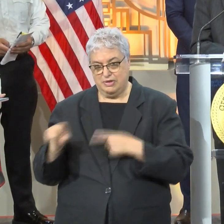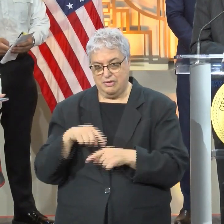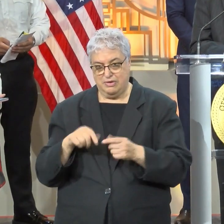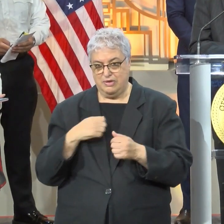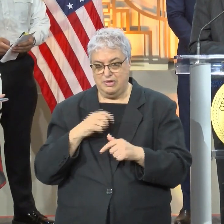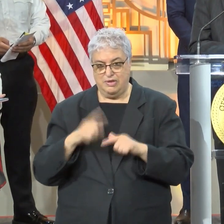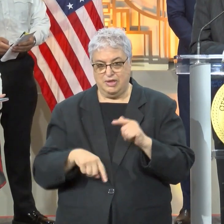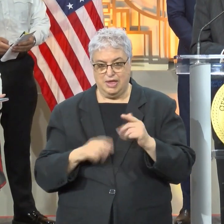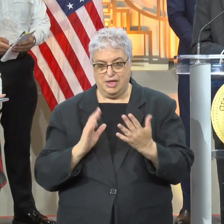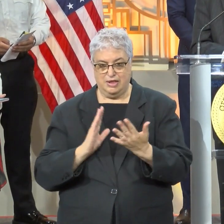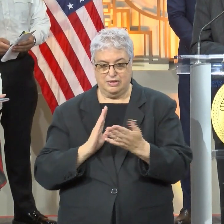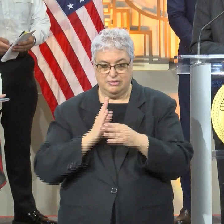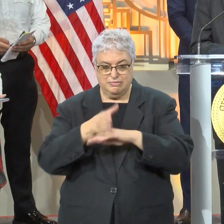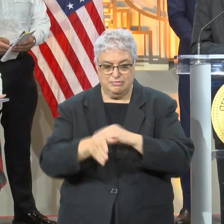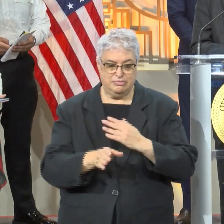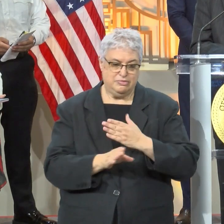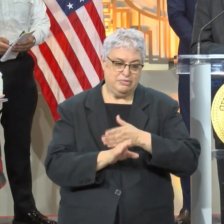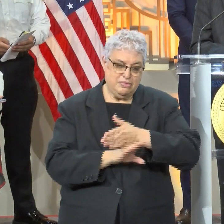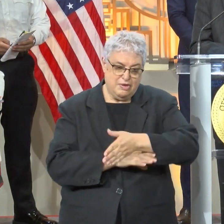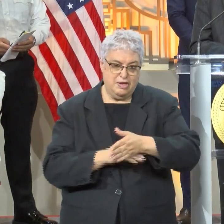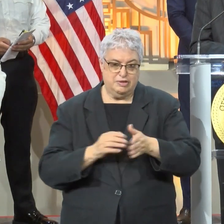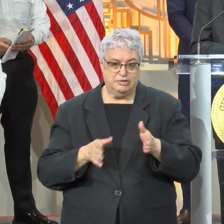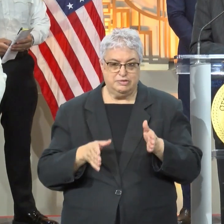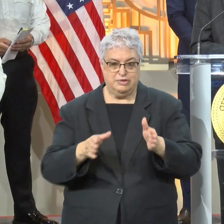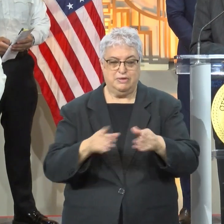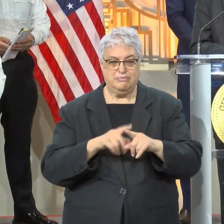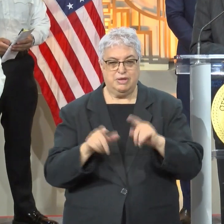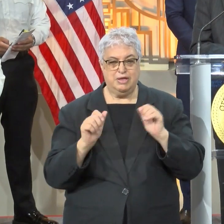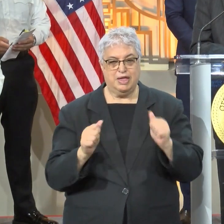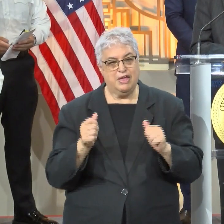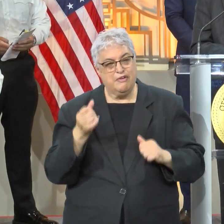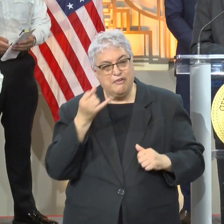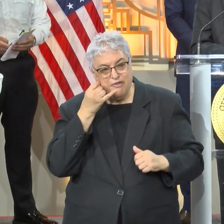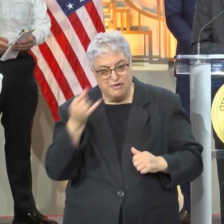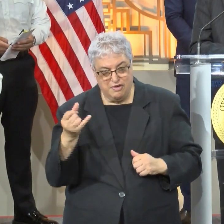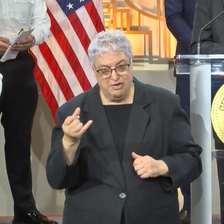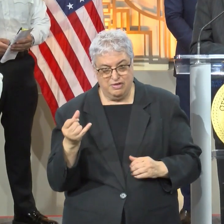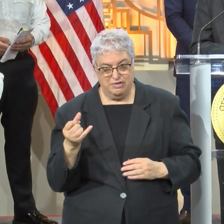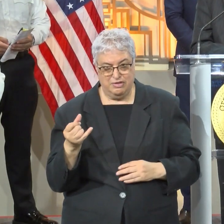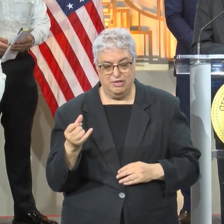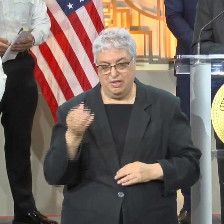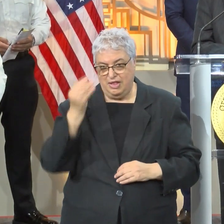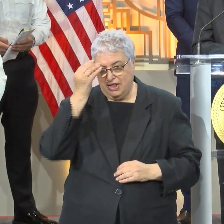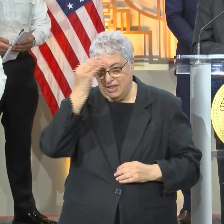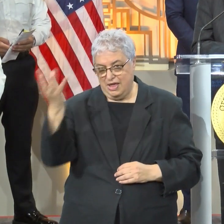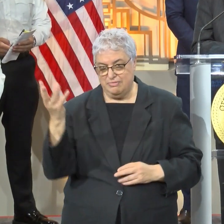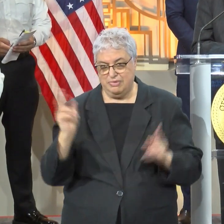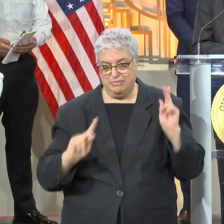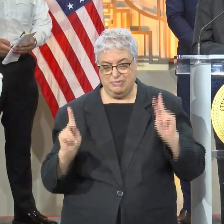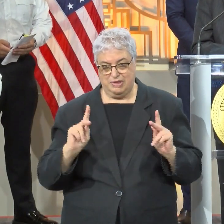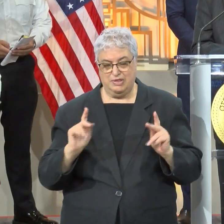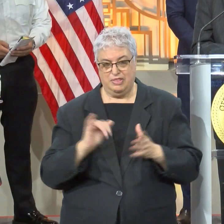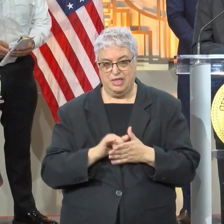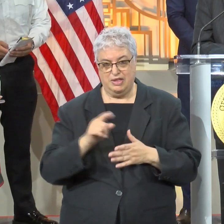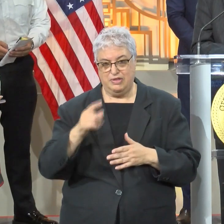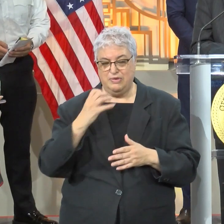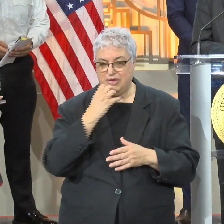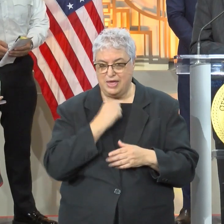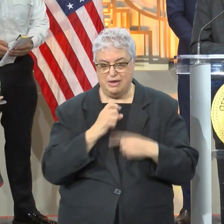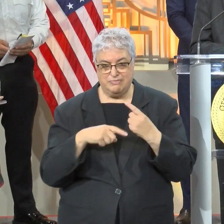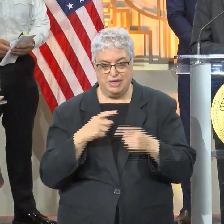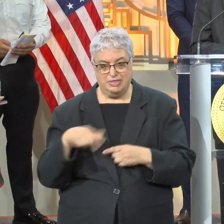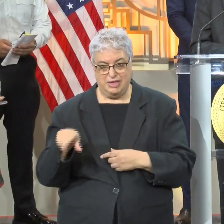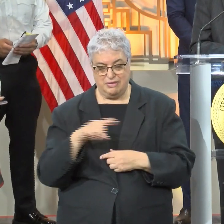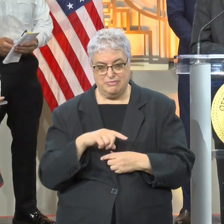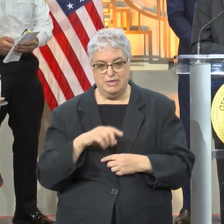that you can't traverse the streets as much as you would like, but you can make a phone call. Let people know that you care about them,